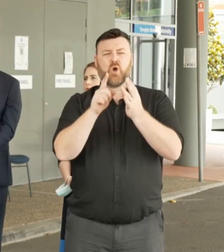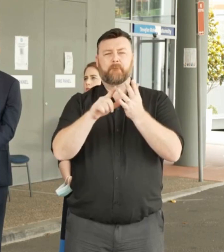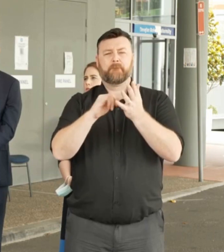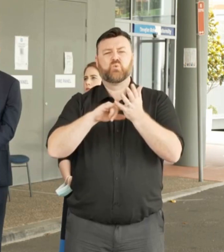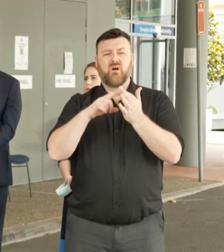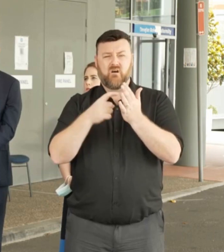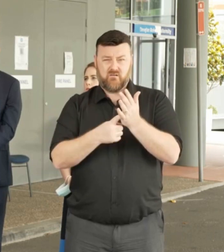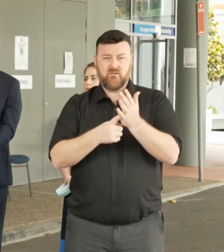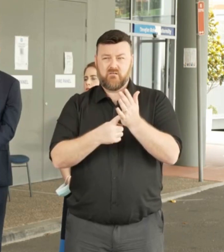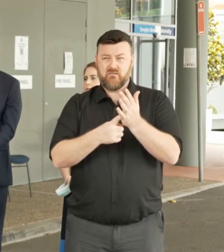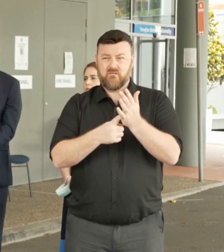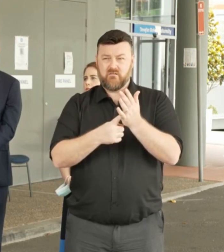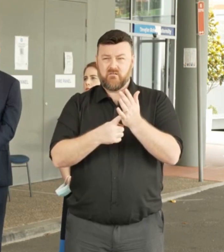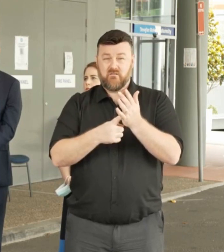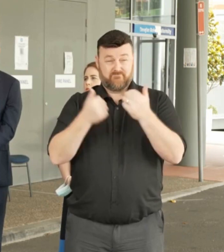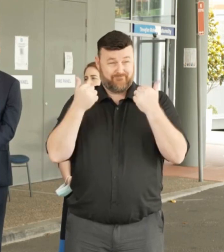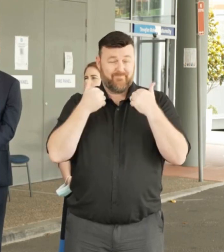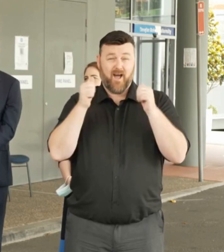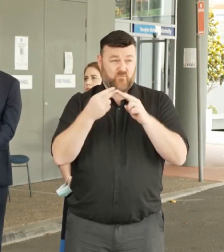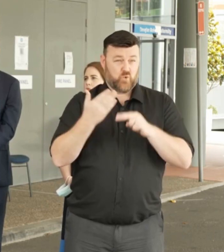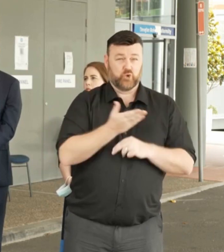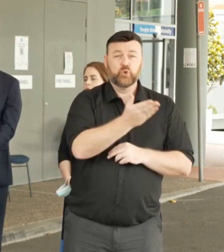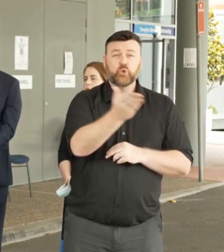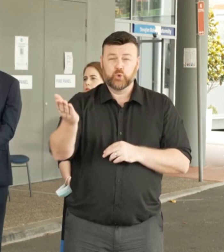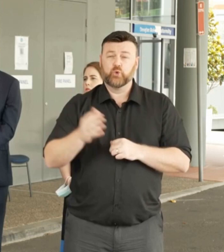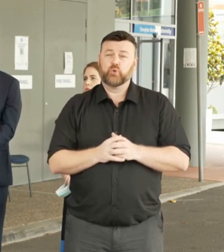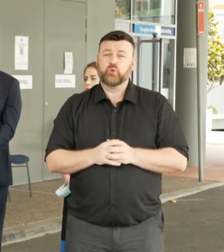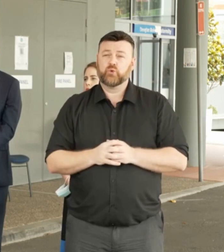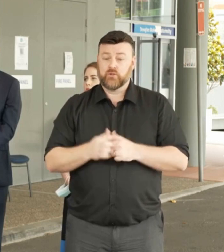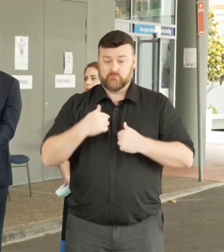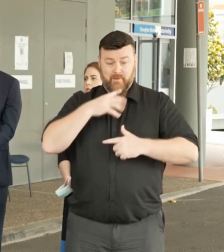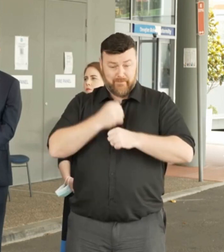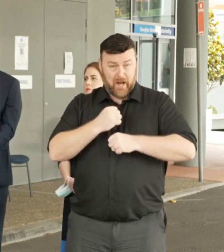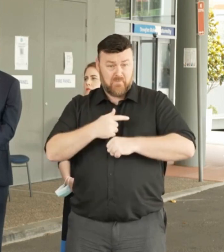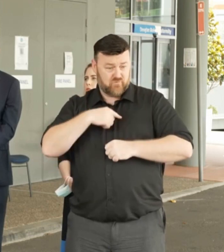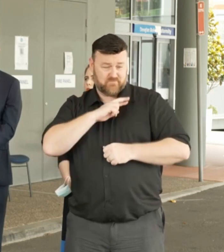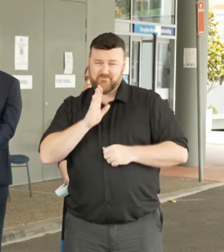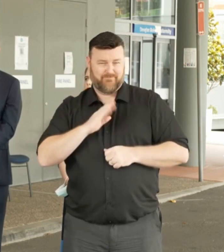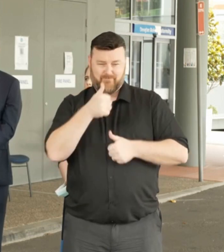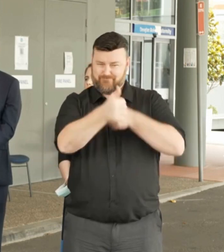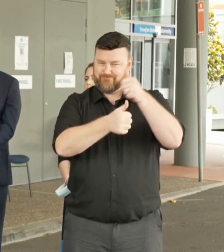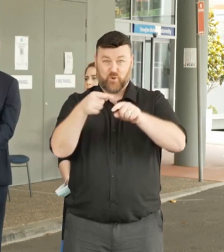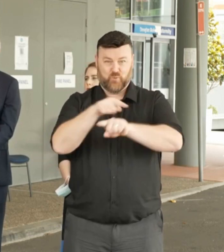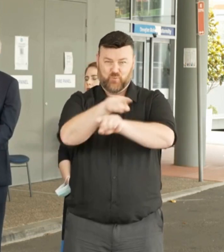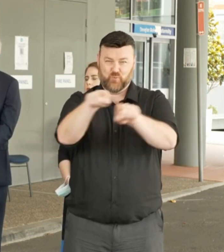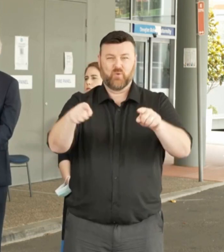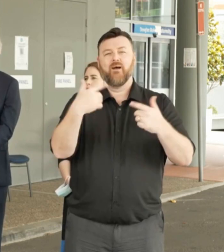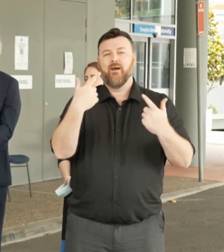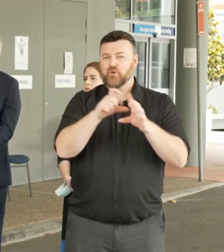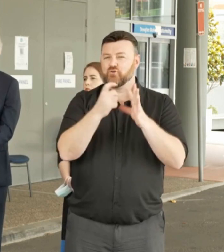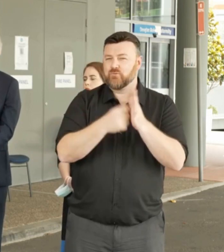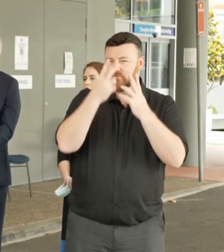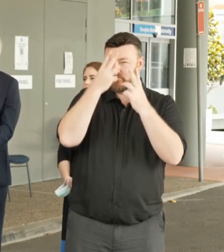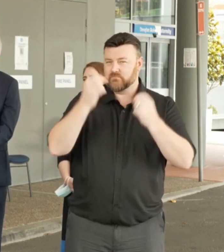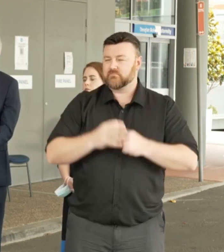not on the government, that's on the people of our state and our fantastic health teams who have been on the front line over the last 2 years. Premier, what would be your